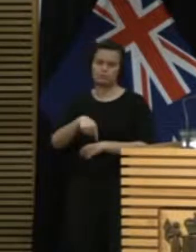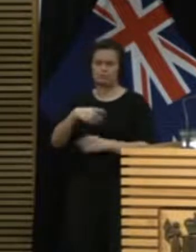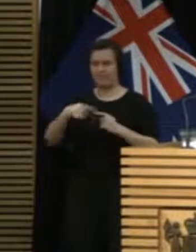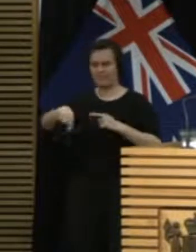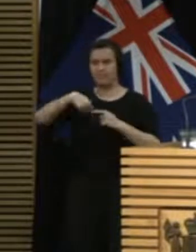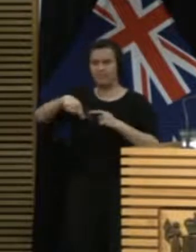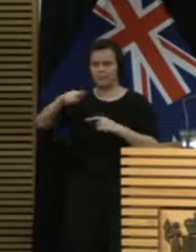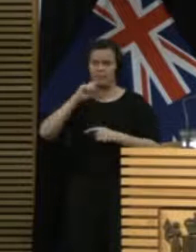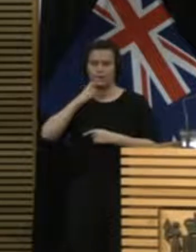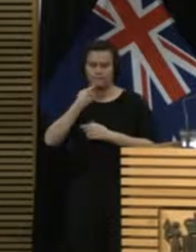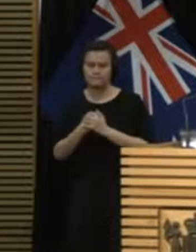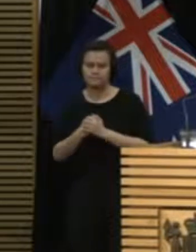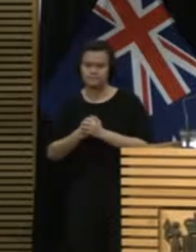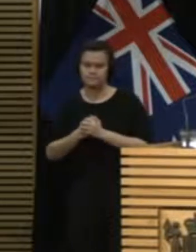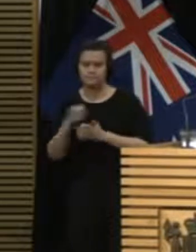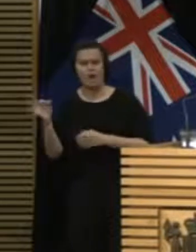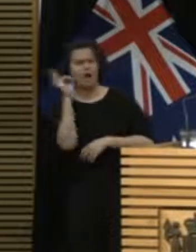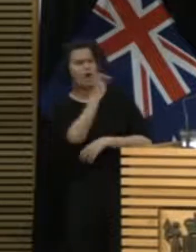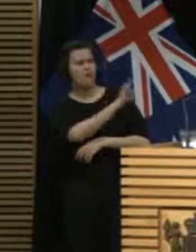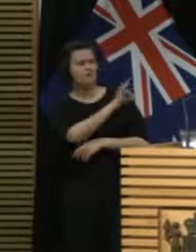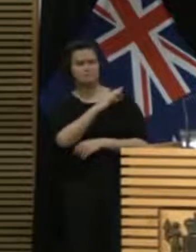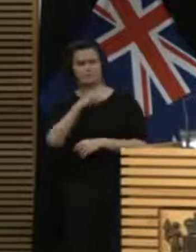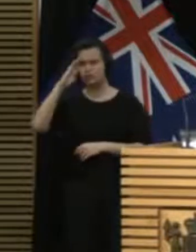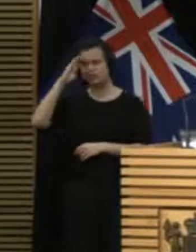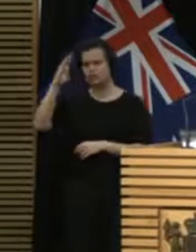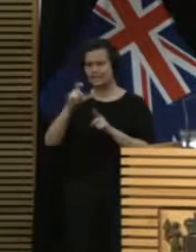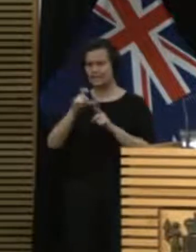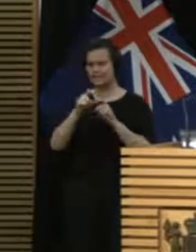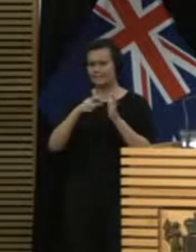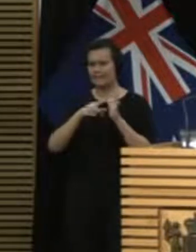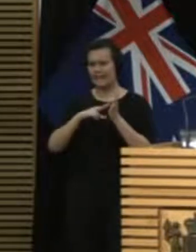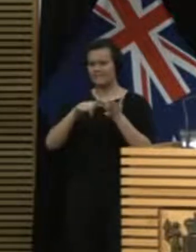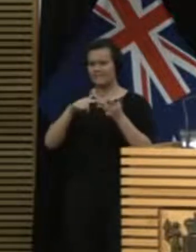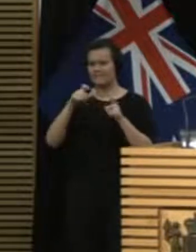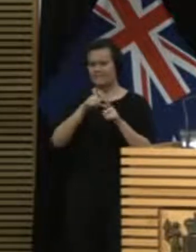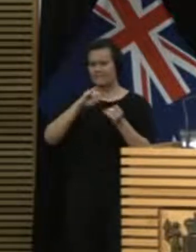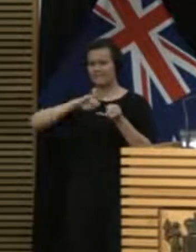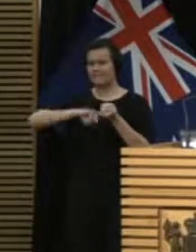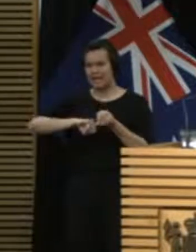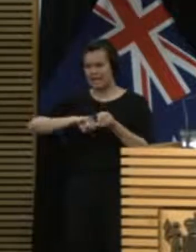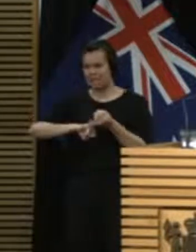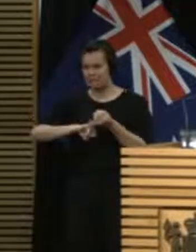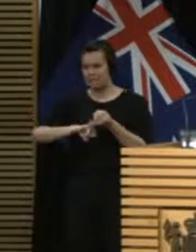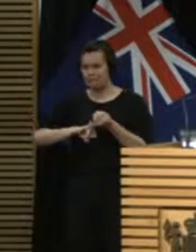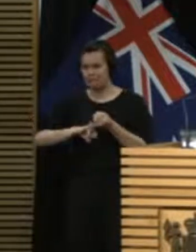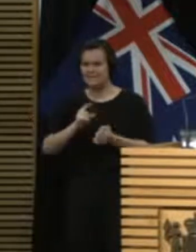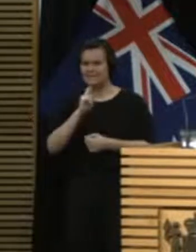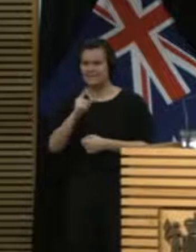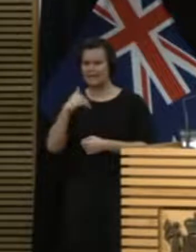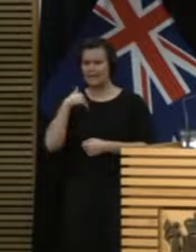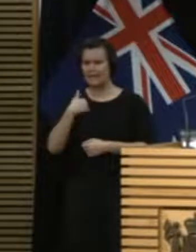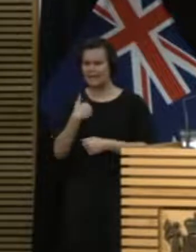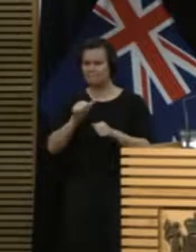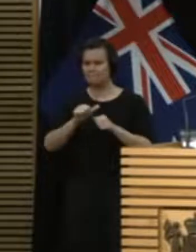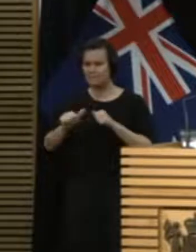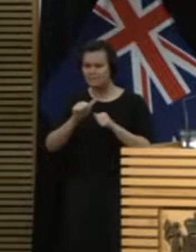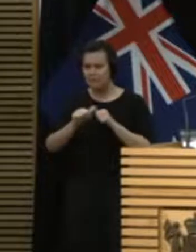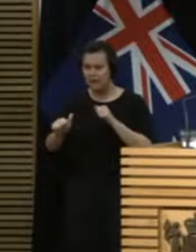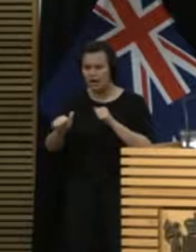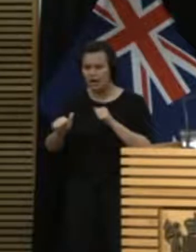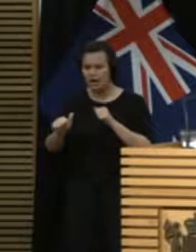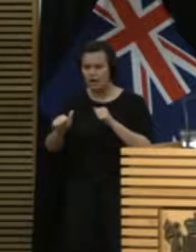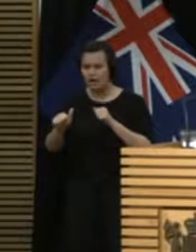then Joe, last question. So David Skegg also suggested that we needed to strengthen contact tracing capacity. He said last week, Dr. Bloomfield, that they